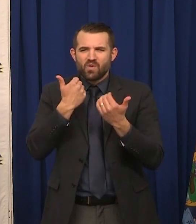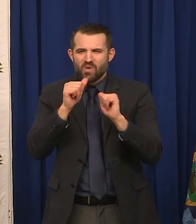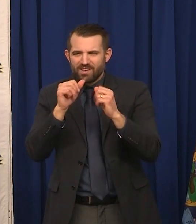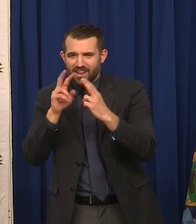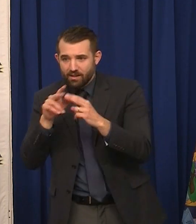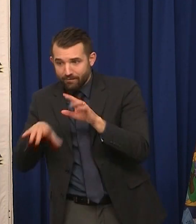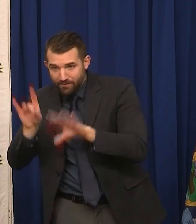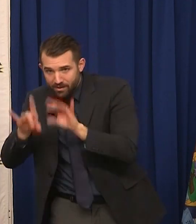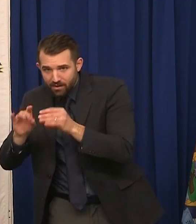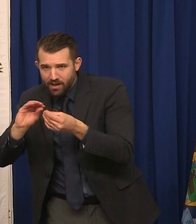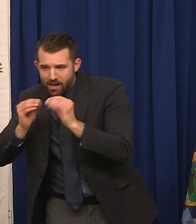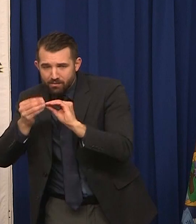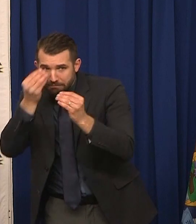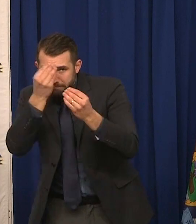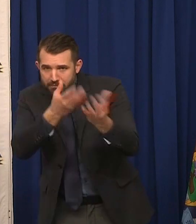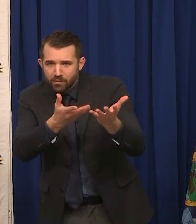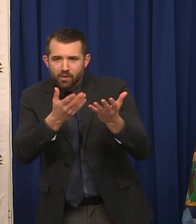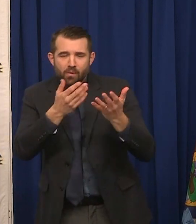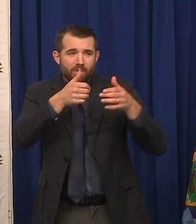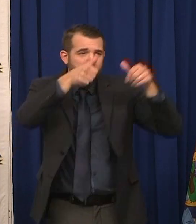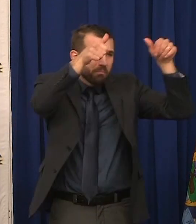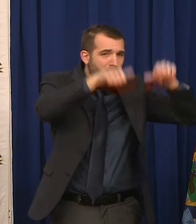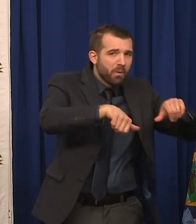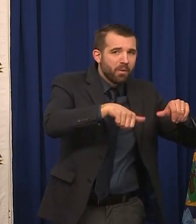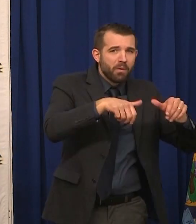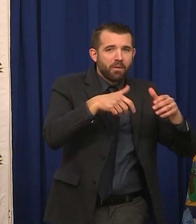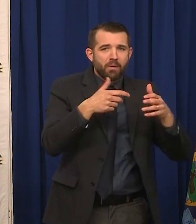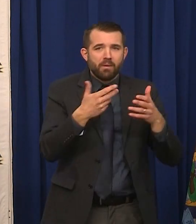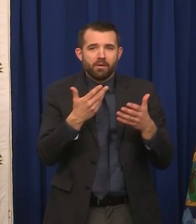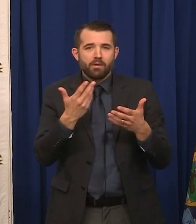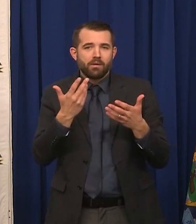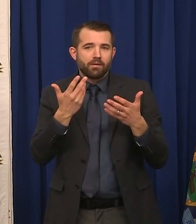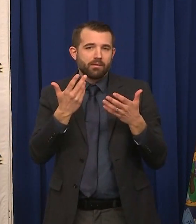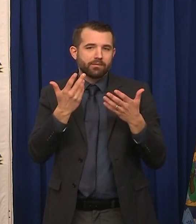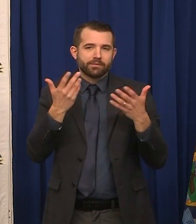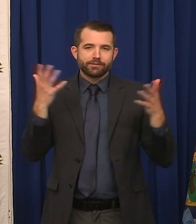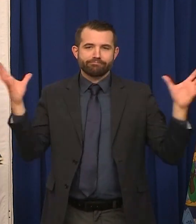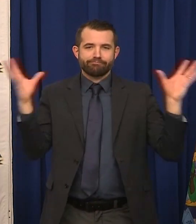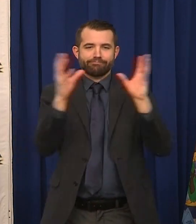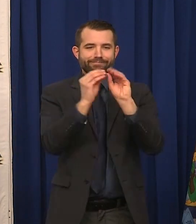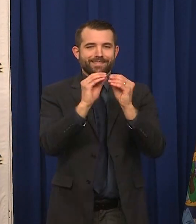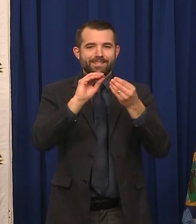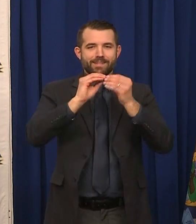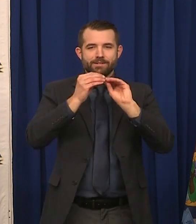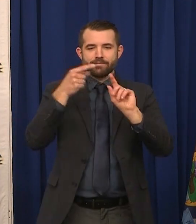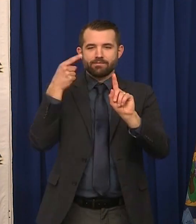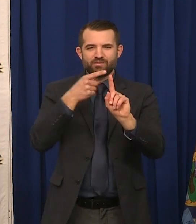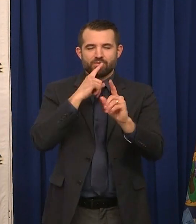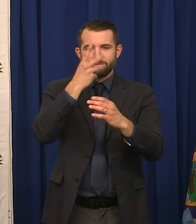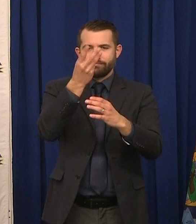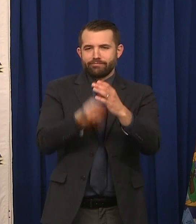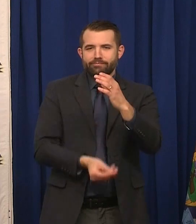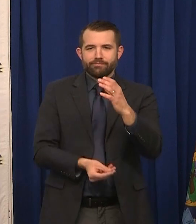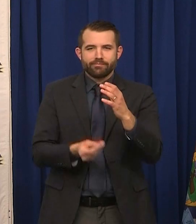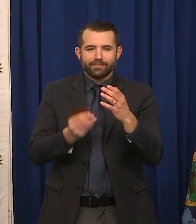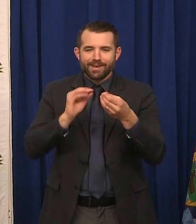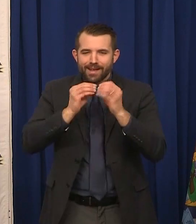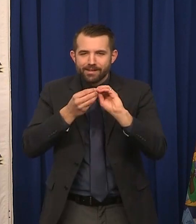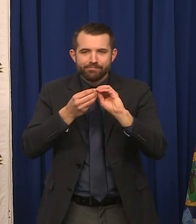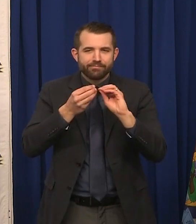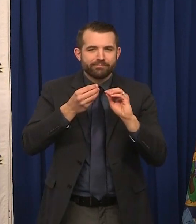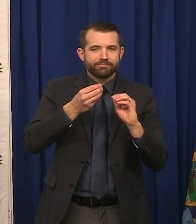some of the studies that have looked at that aggregate mortality data. But overall, a small percentage of